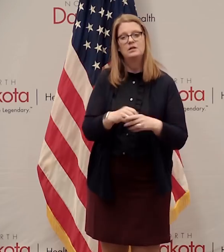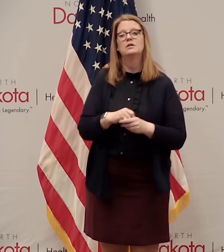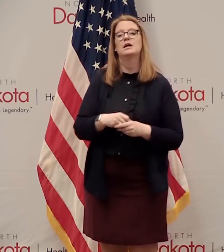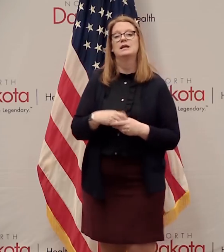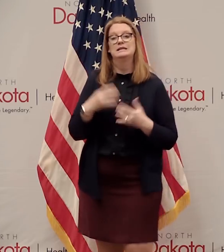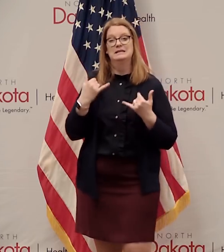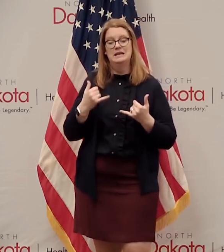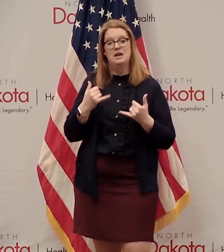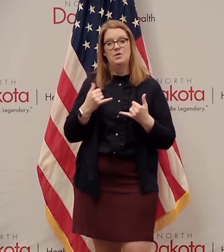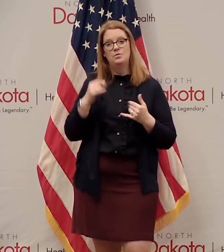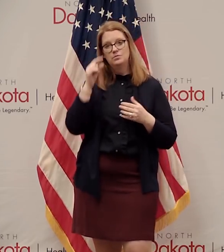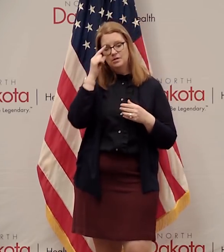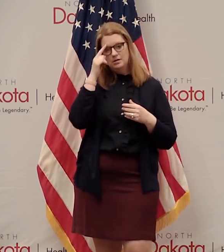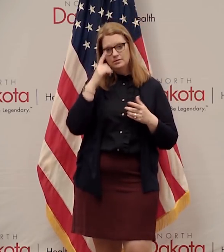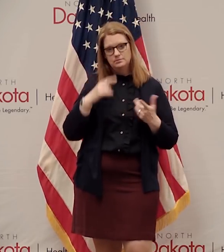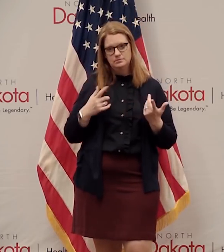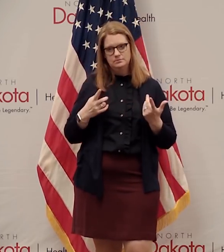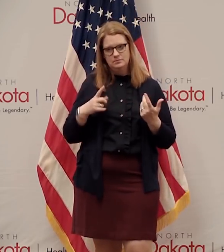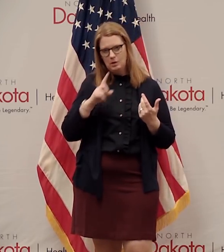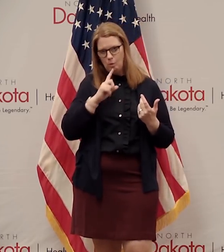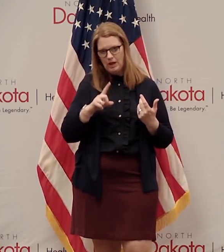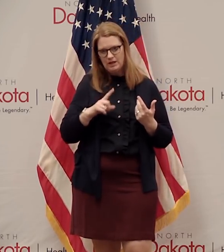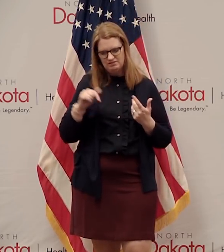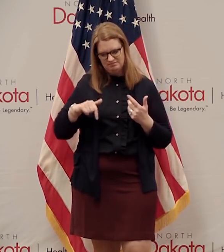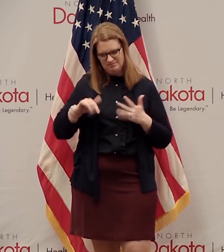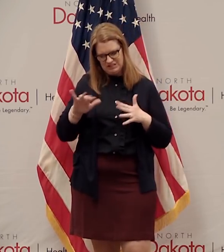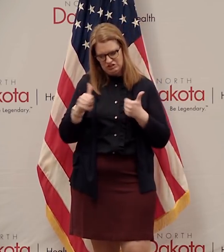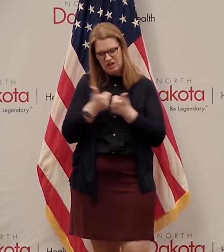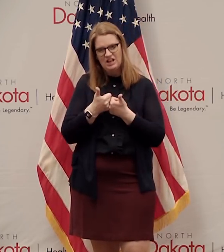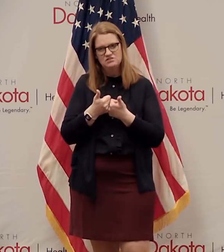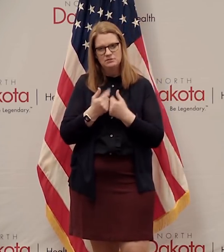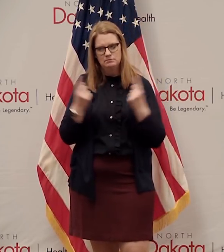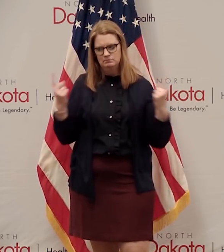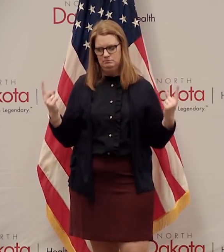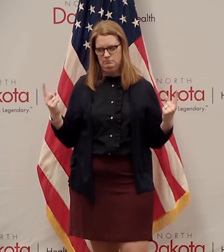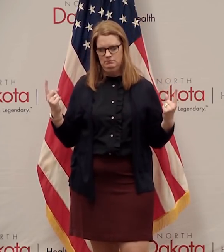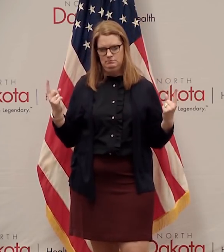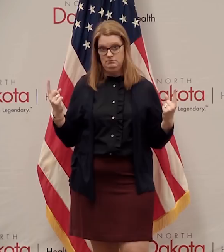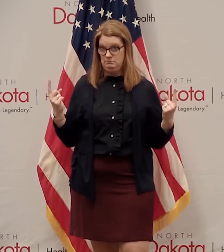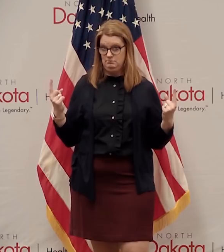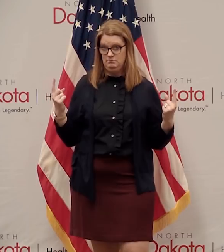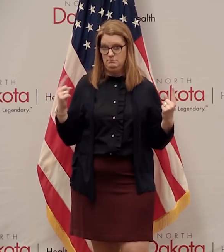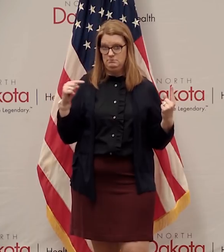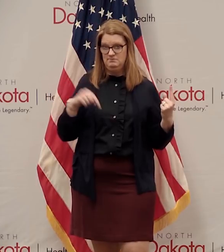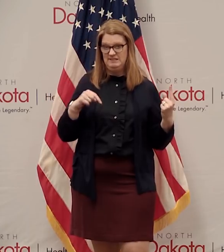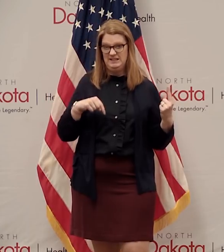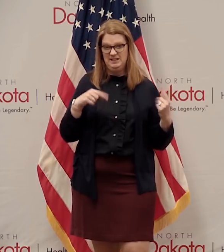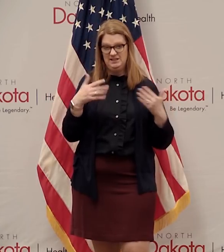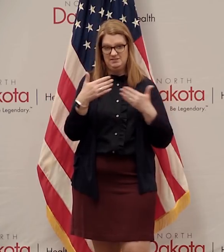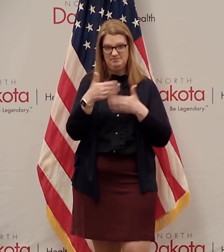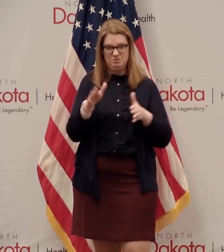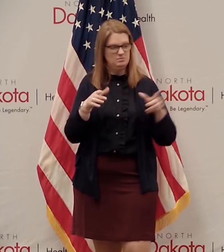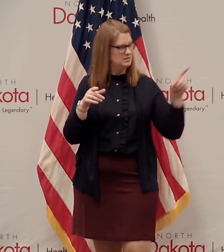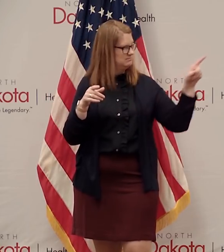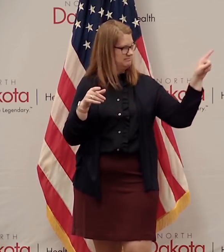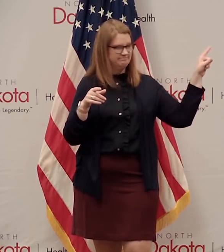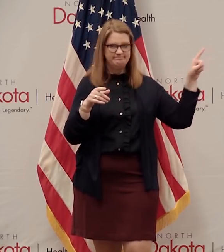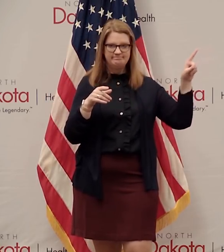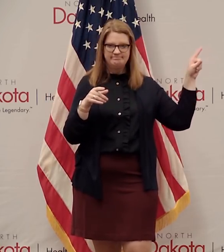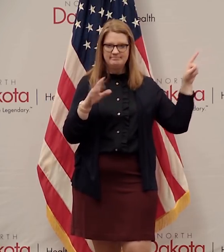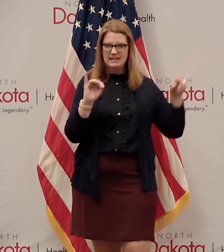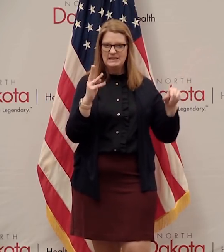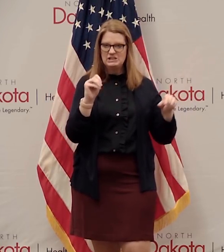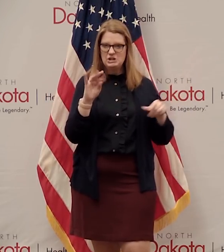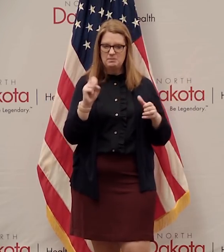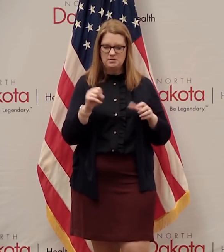right now it would be a challenge from a distancing standpoint, given the existing facilities and what would